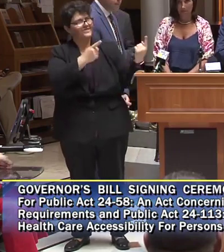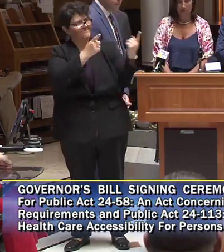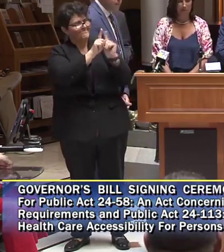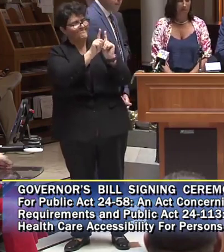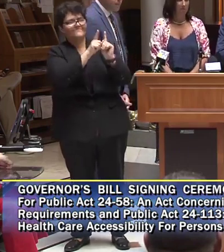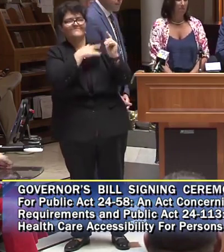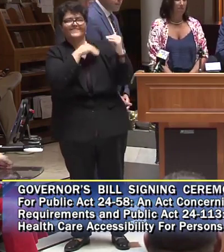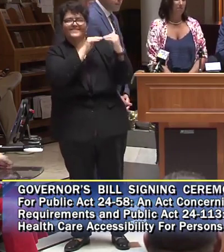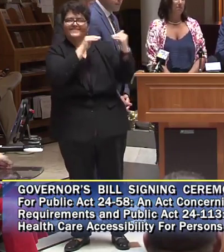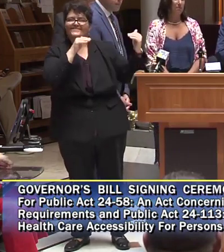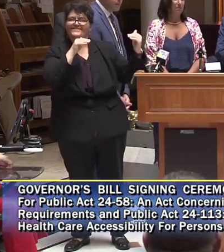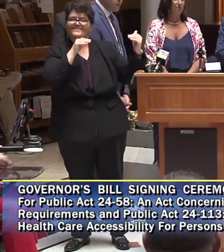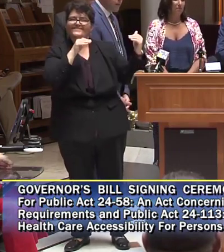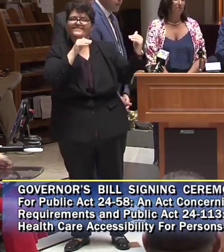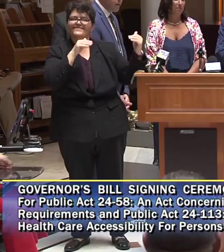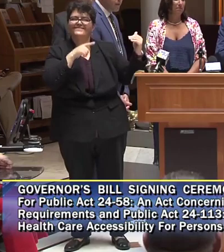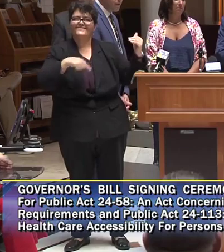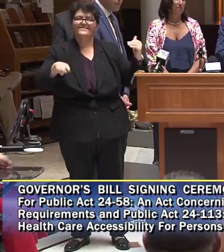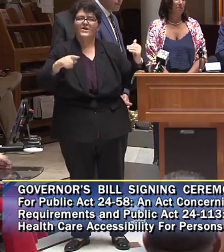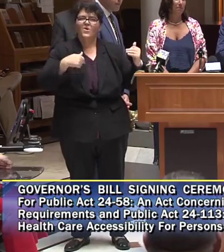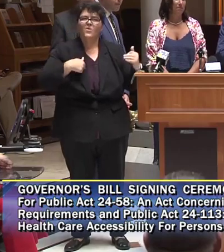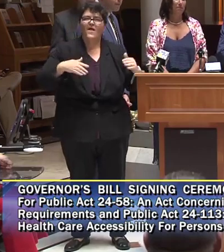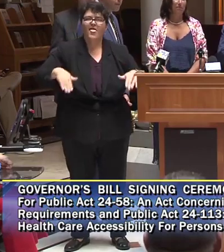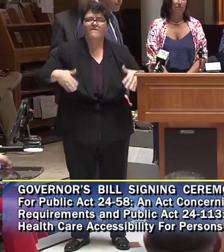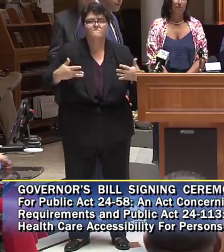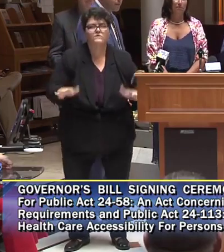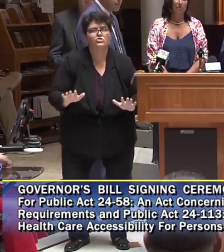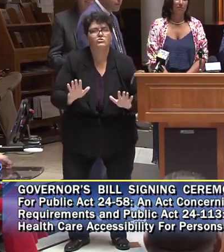so, we're not done.